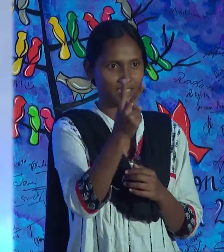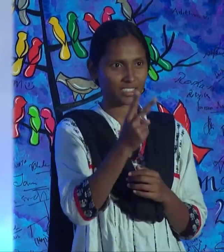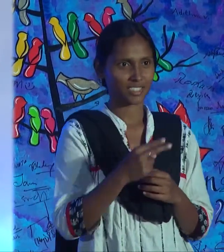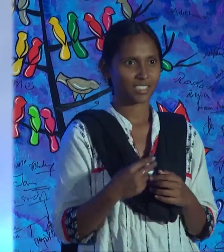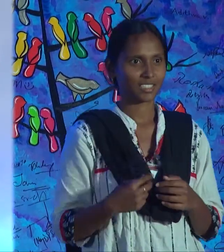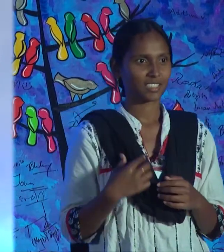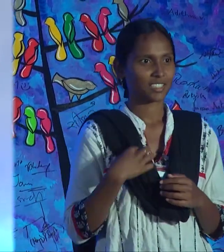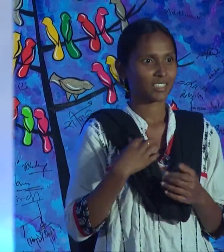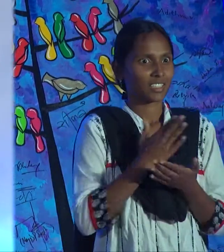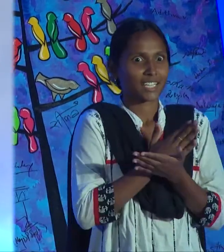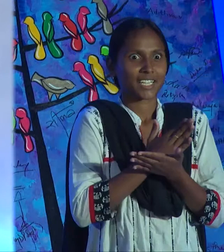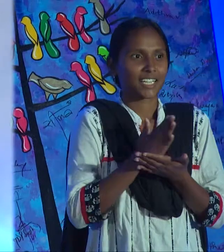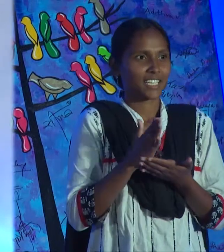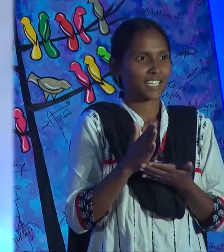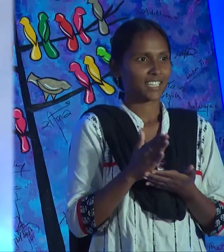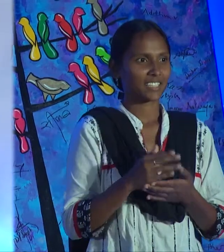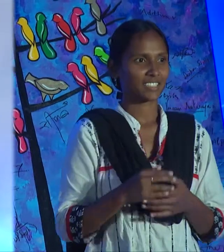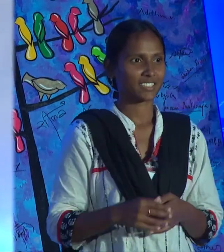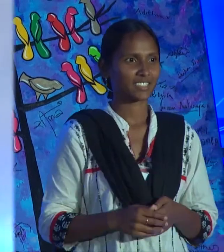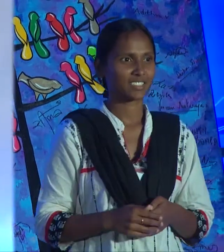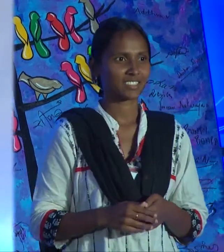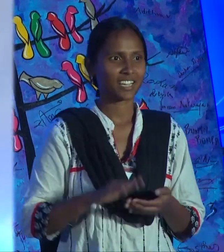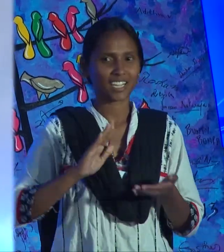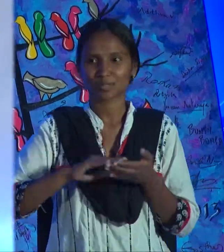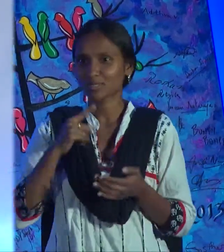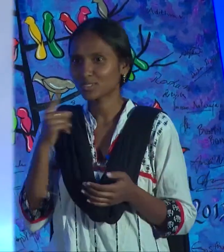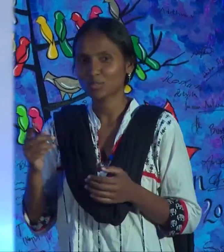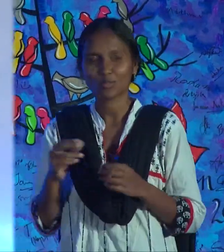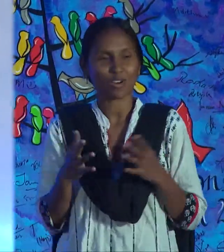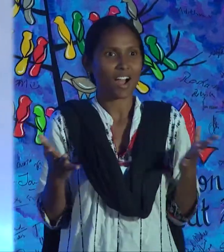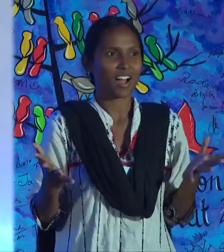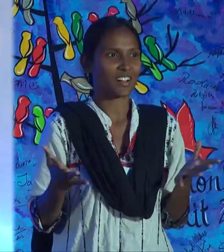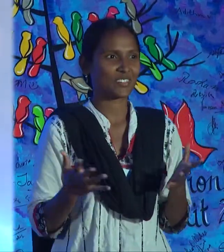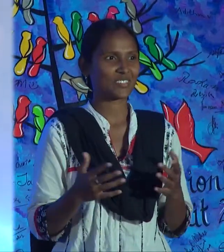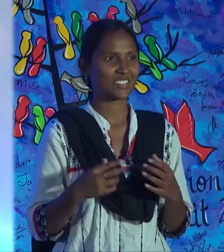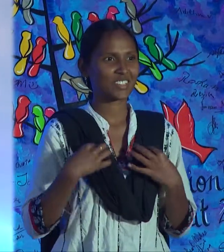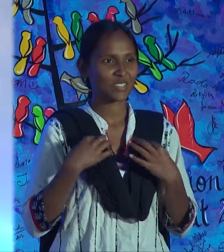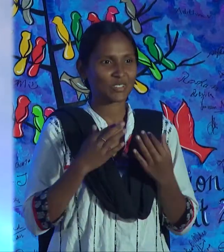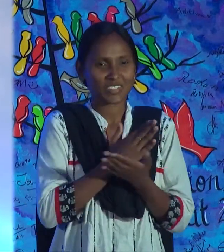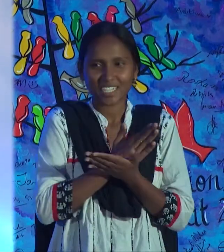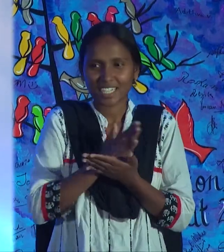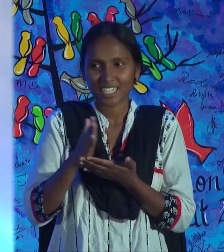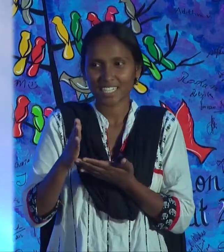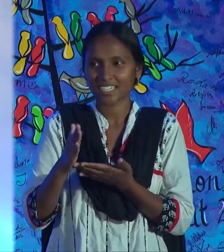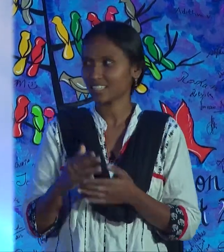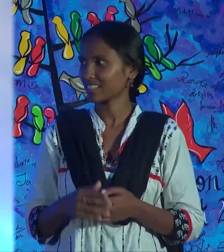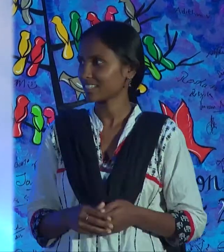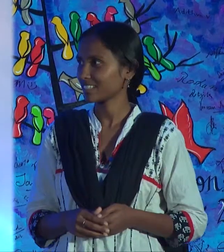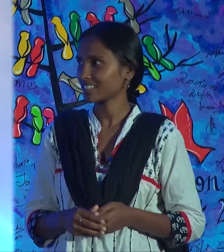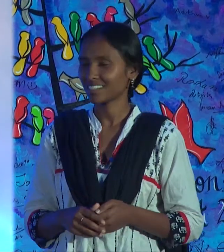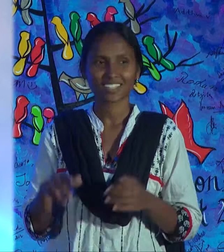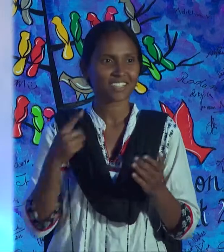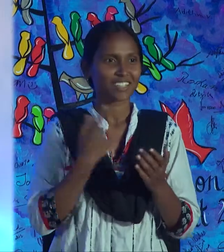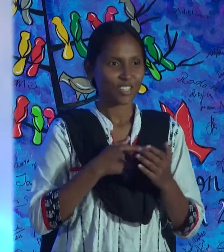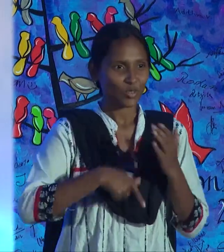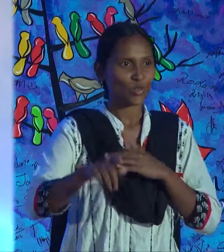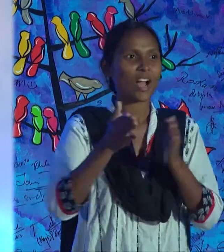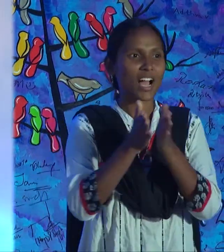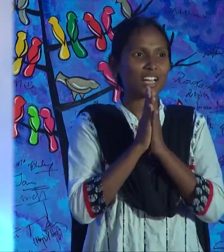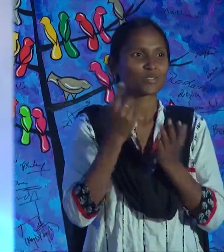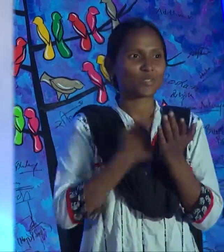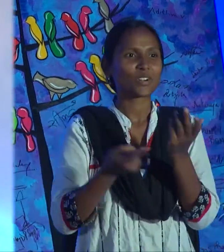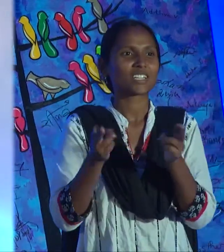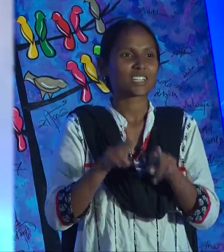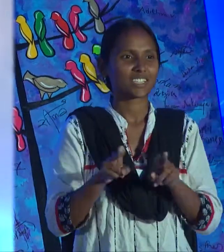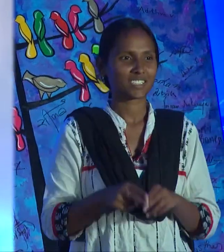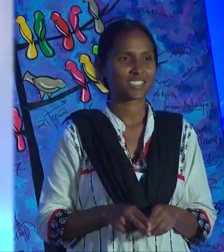the clothes are clean. And she looks at her husband and says, wow, the clothes are clean. We gotta go ask what she did. The